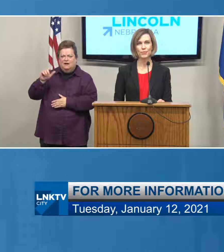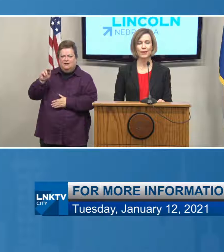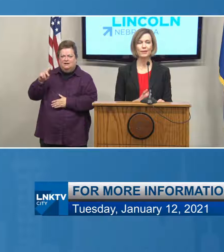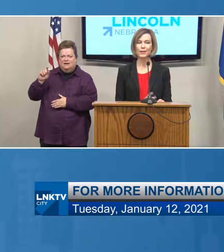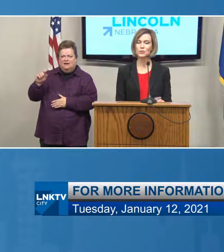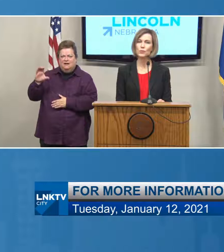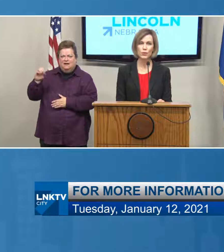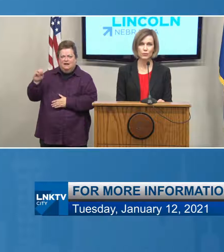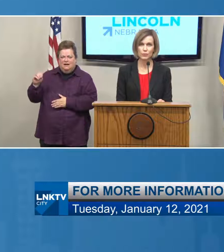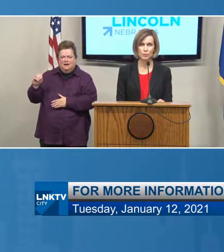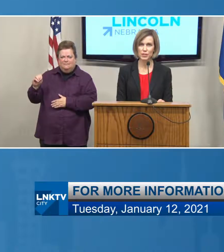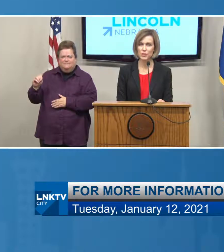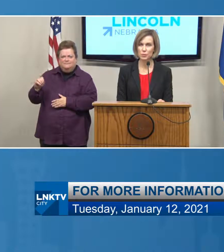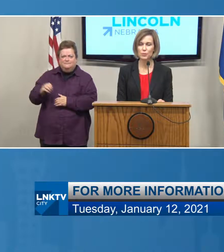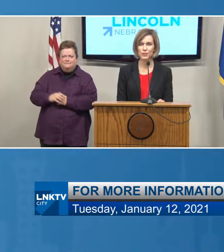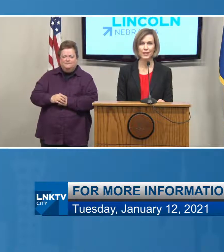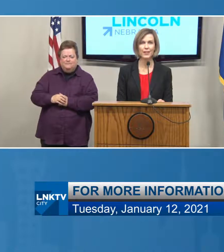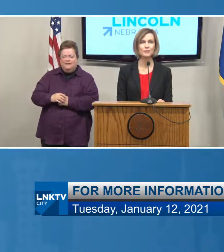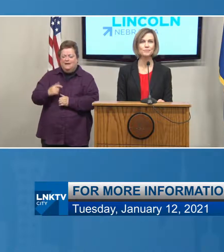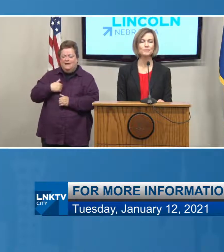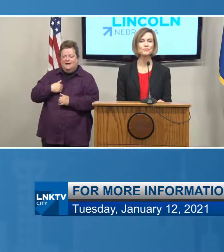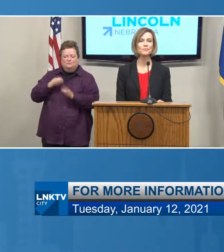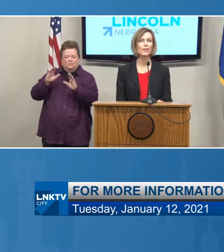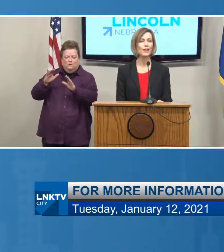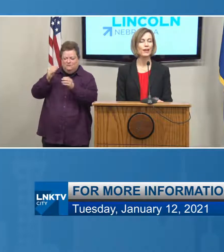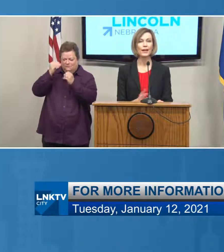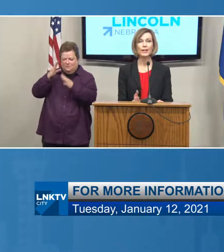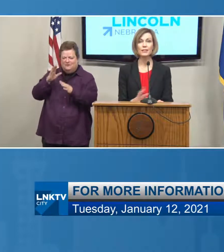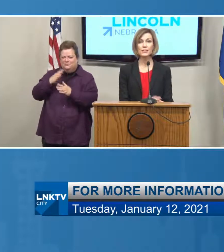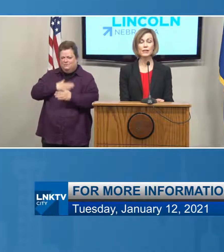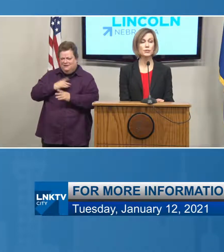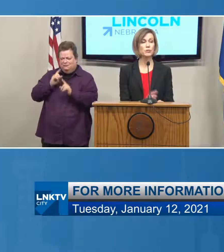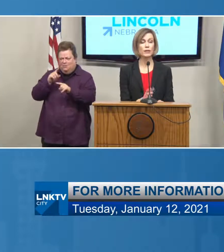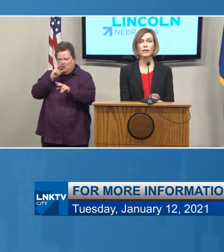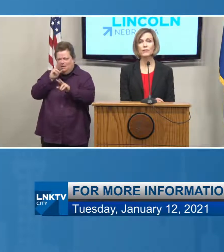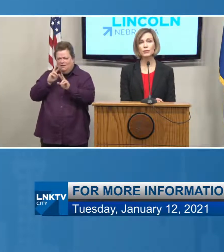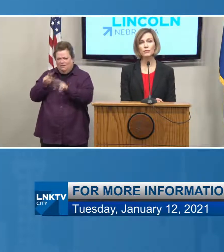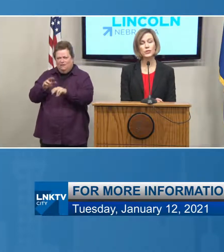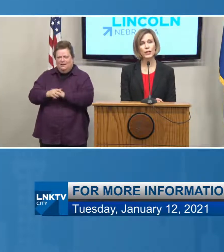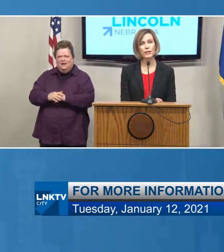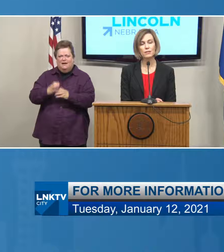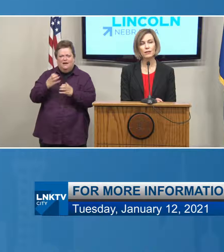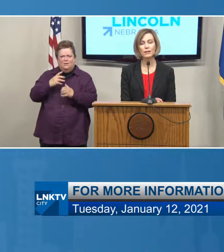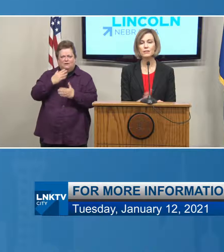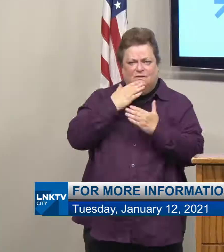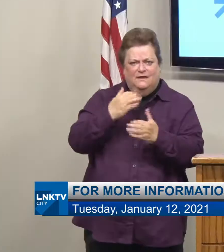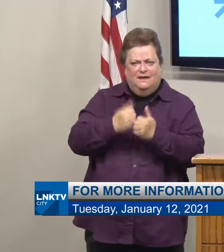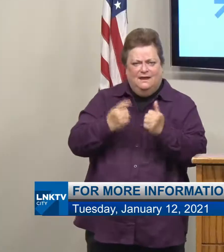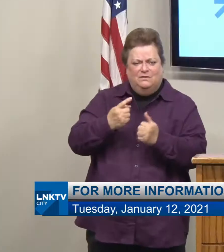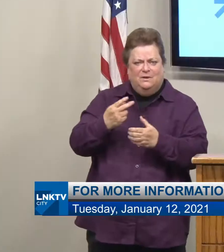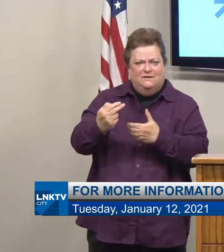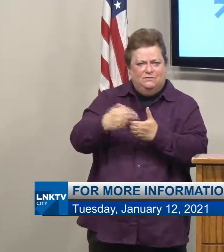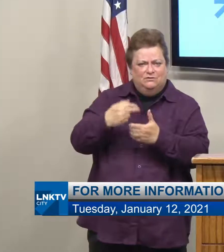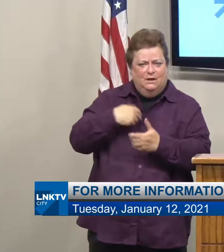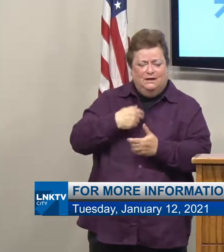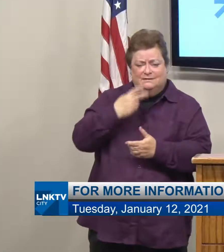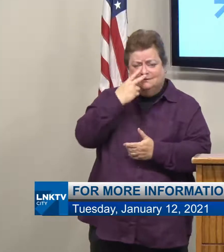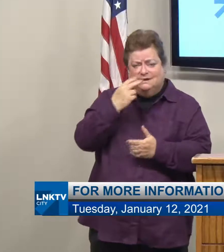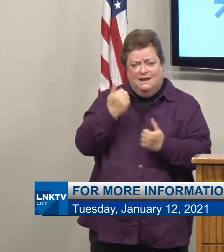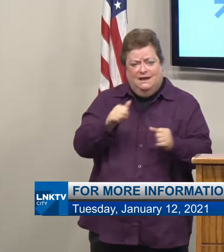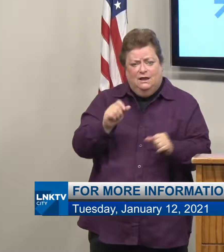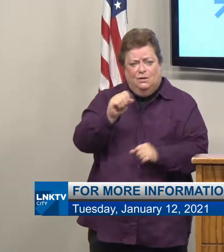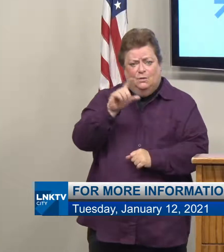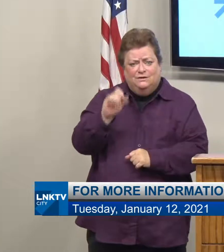recoverlnk.com, and it has wonderful information. I hope you will check it out. And at this time, I just want to thank everyone for joining us and see if there are any